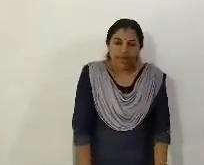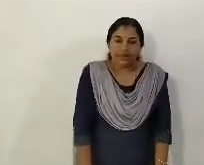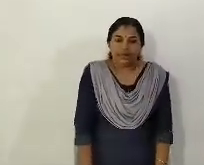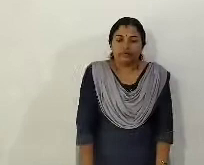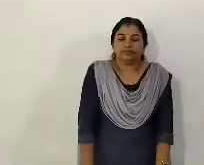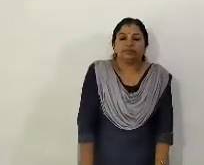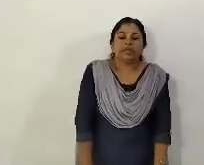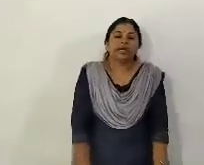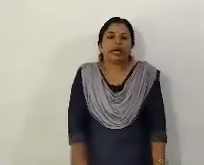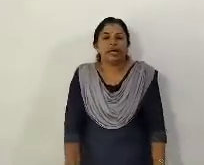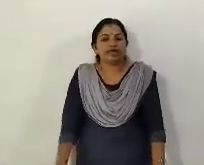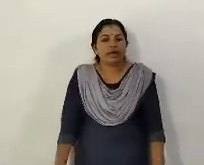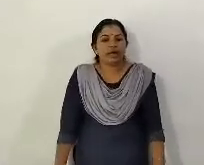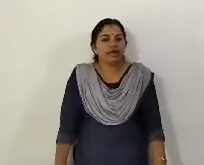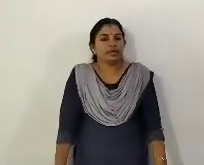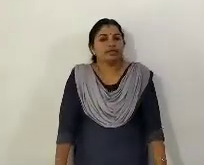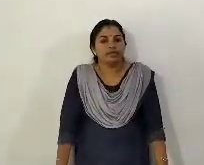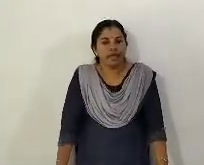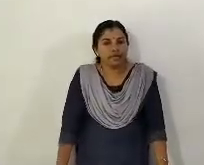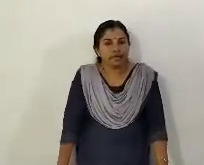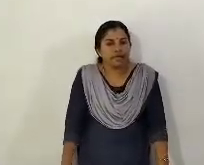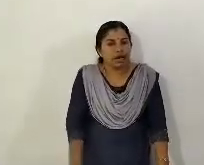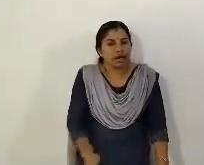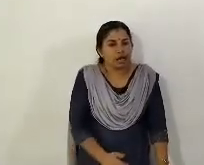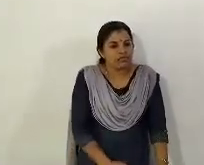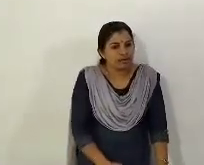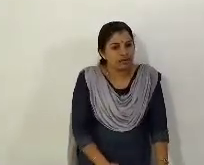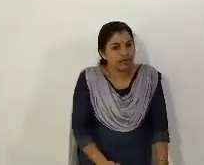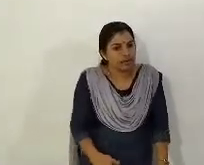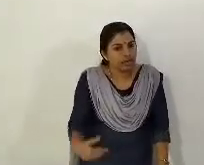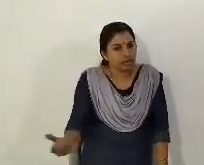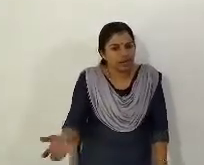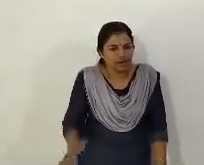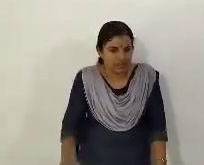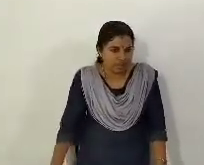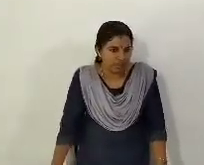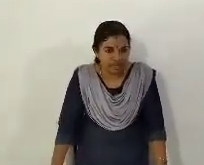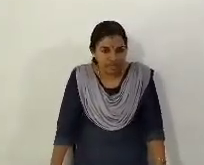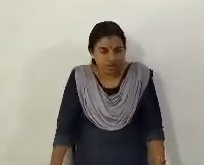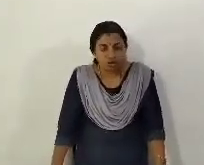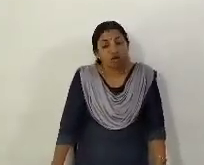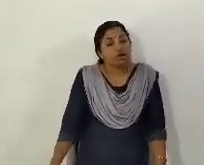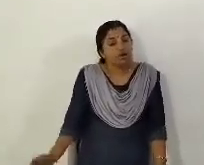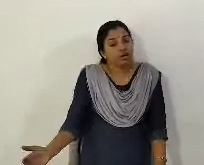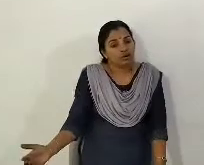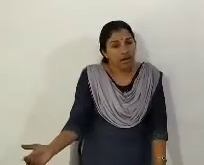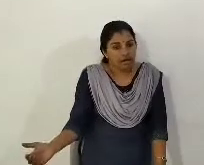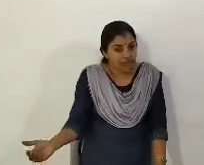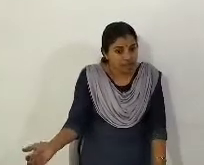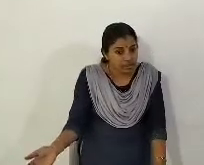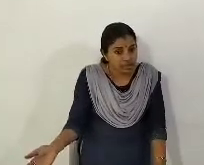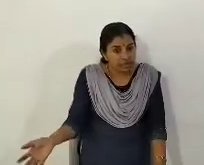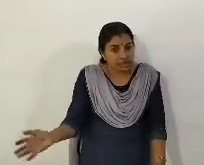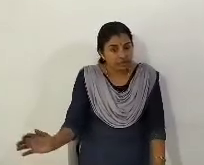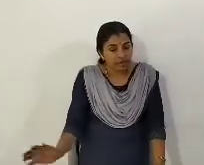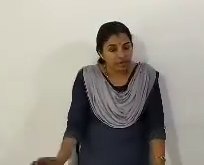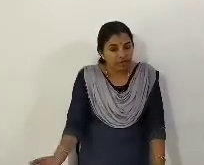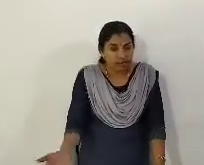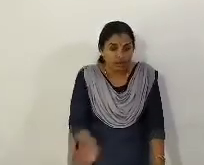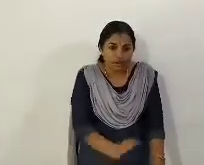And can we make the raster file to vector file, or can we create a vector file